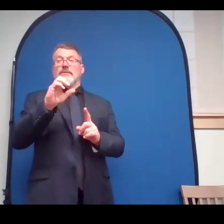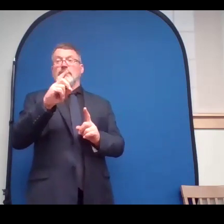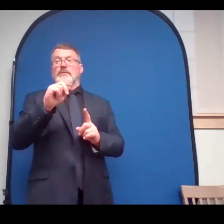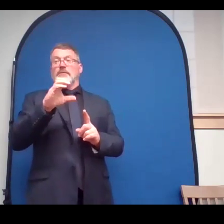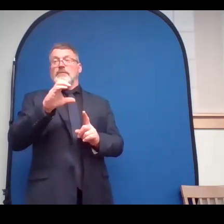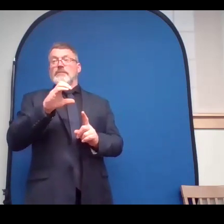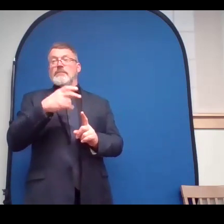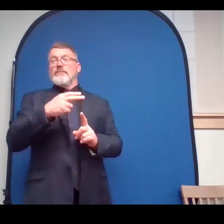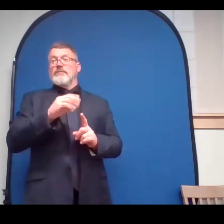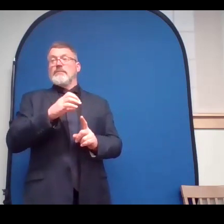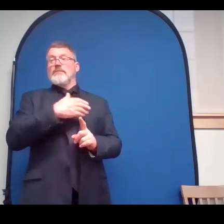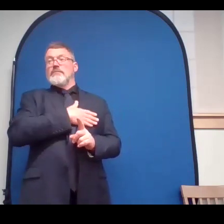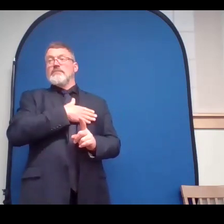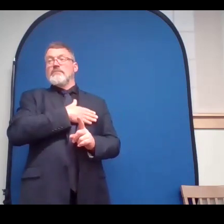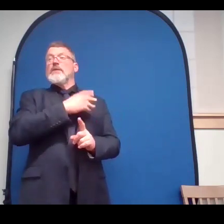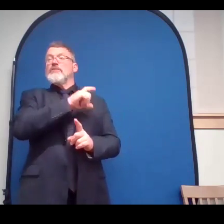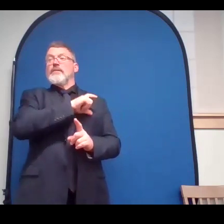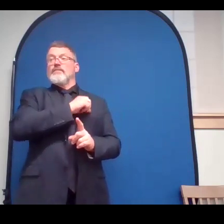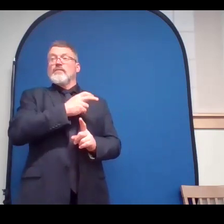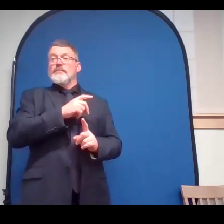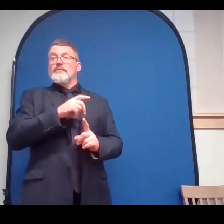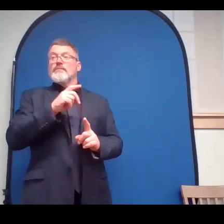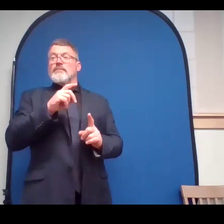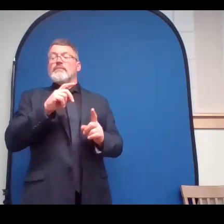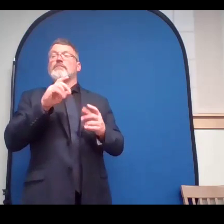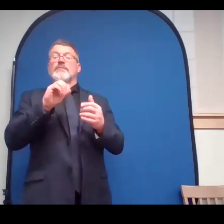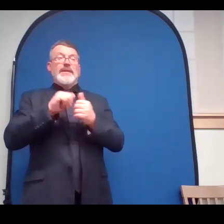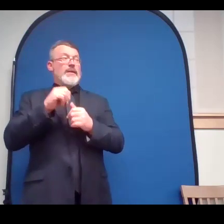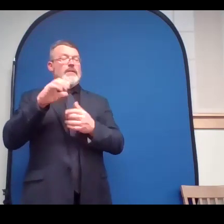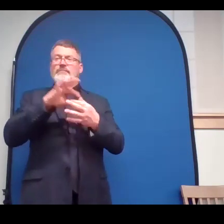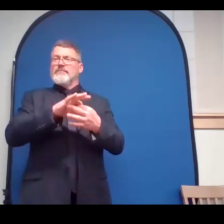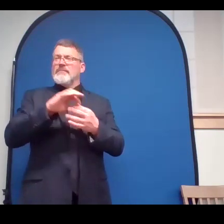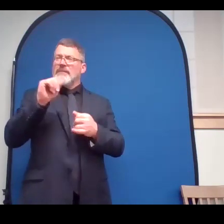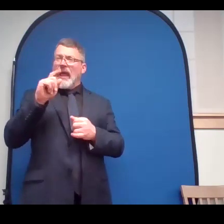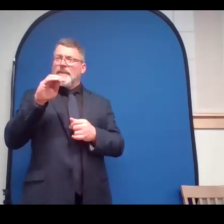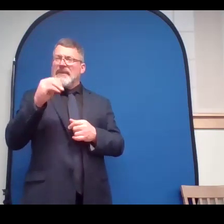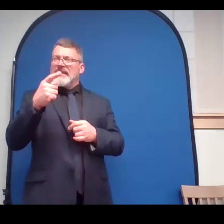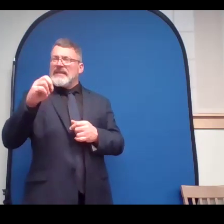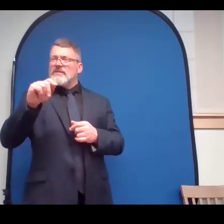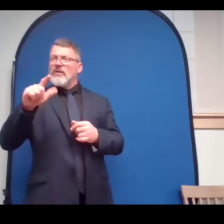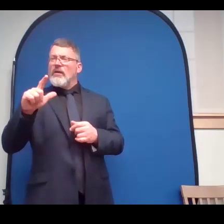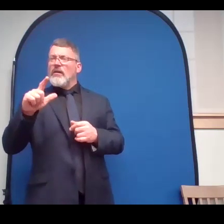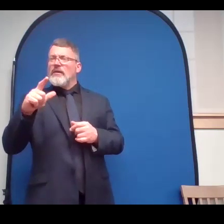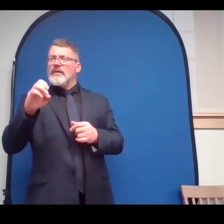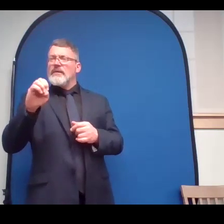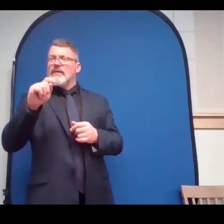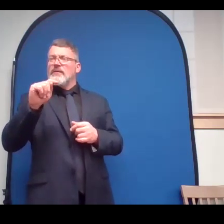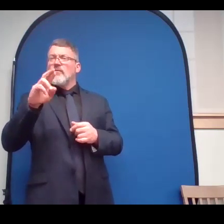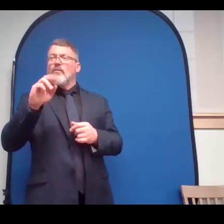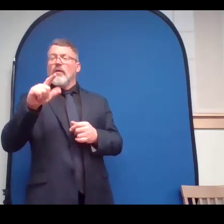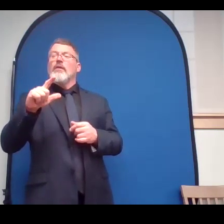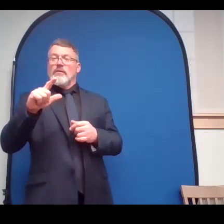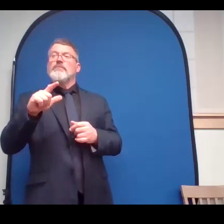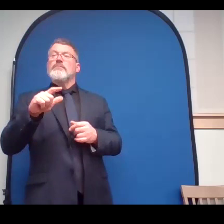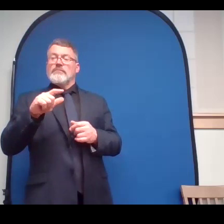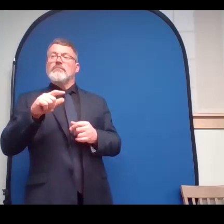In May, what I can remember is I got a call from First Sergeant Mo. You got a